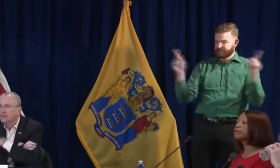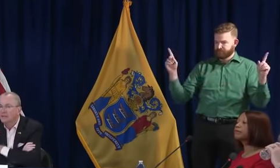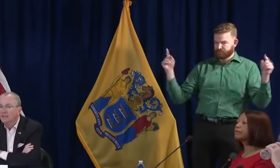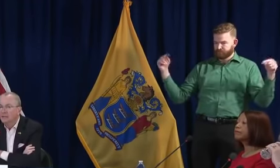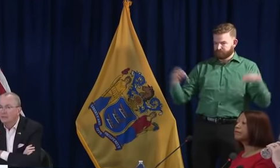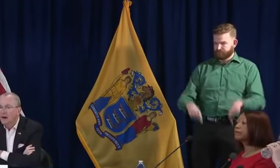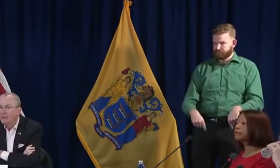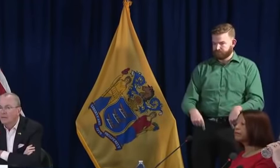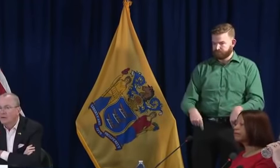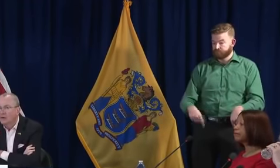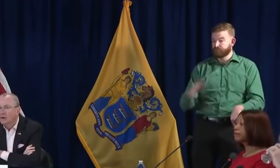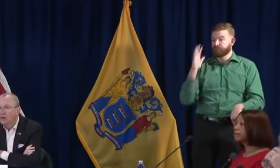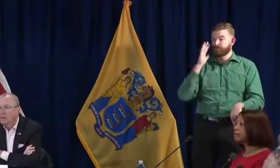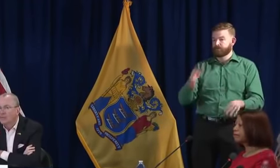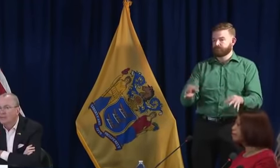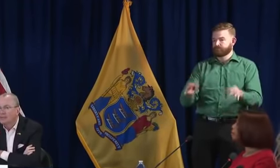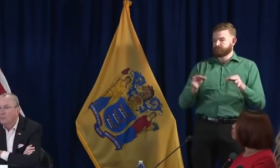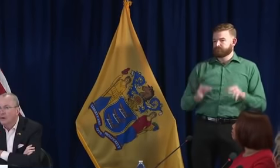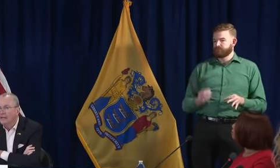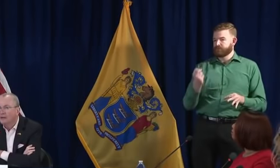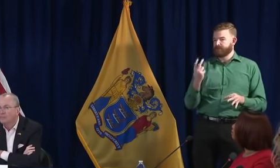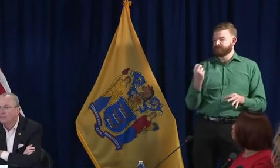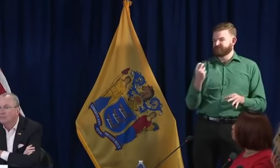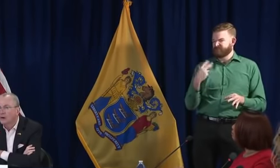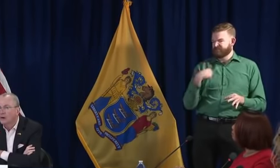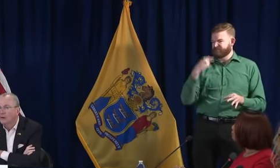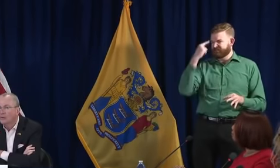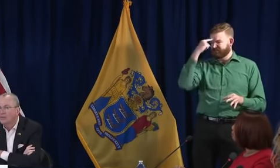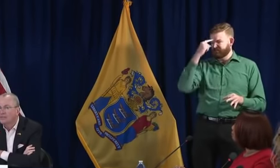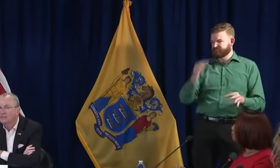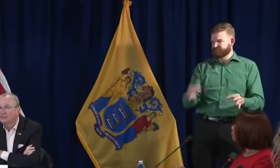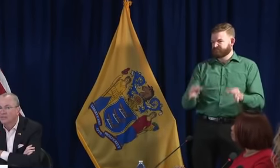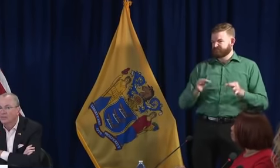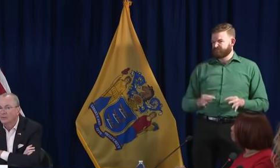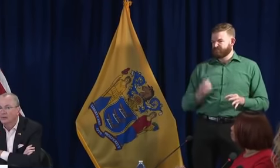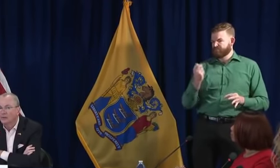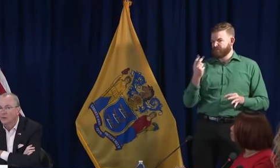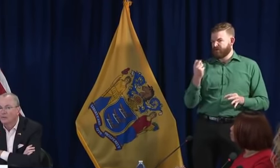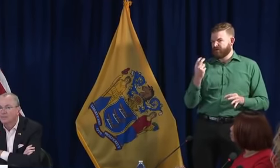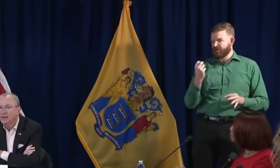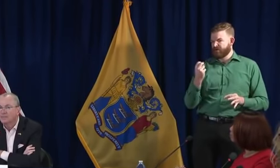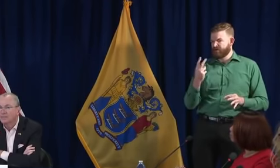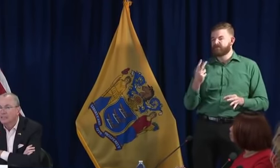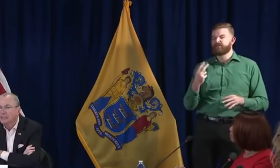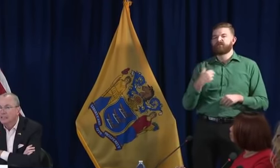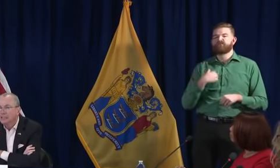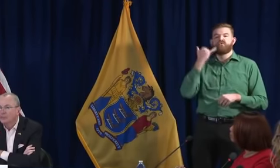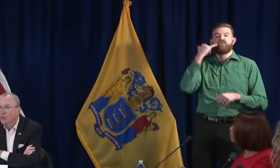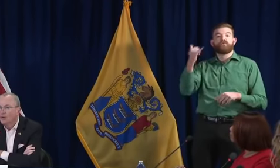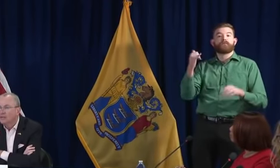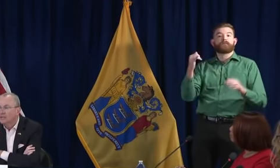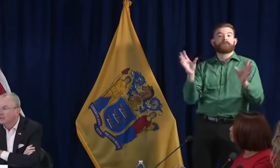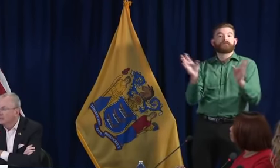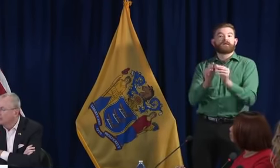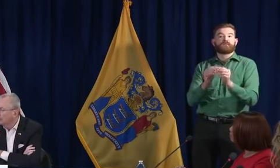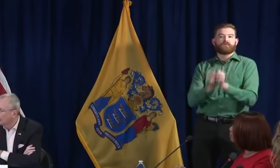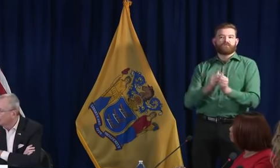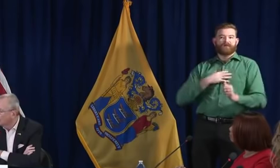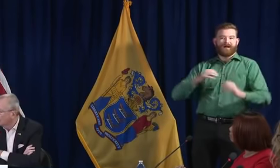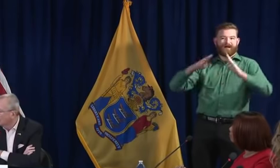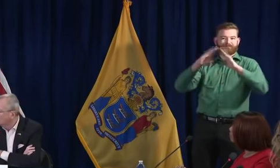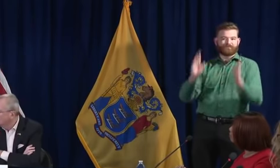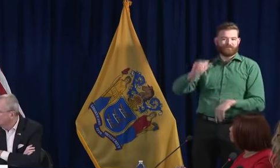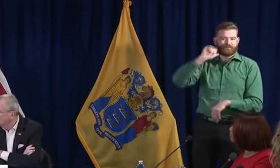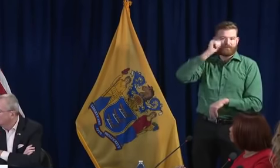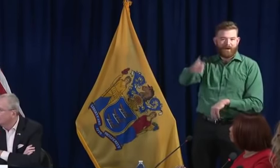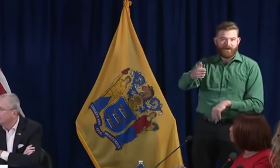Ask Mahan. We've got a call with the White House tomorrow, which conflicts with our normal time. So we're going to be a little bit earlier. I think